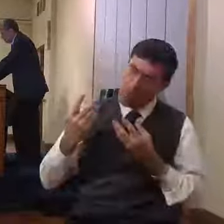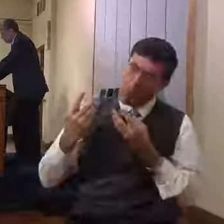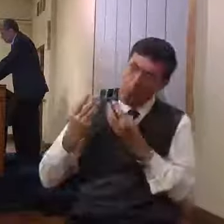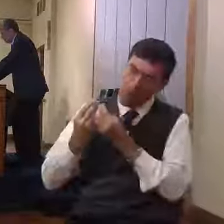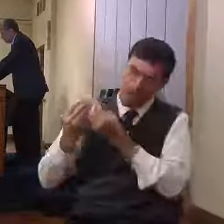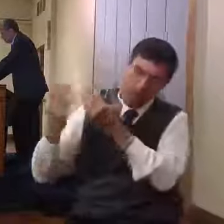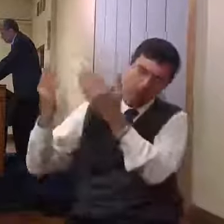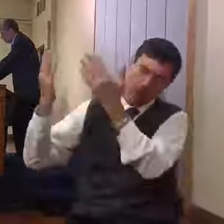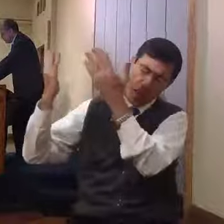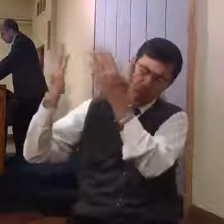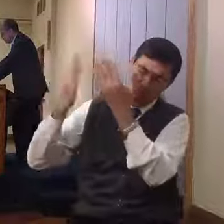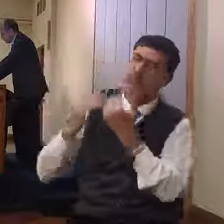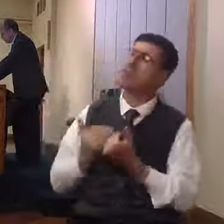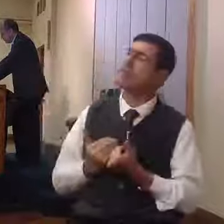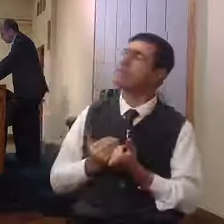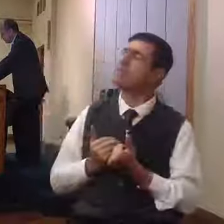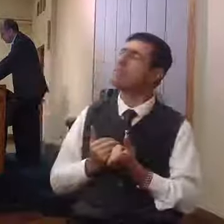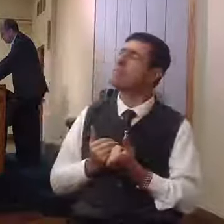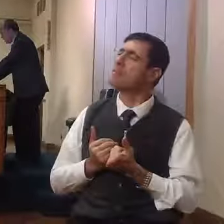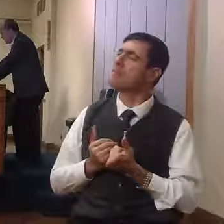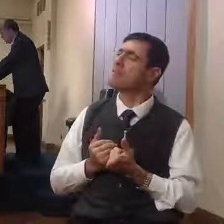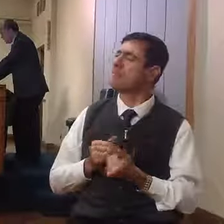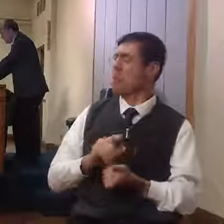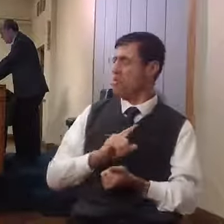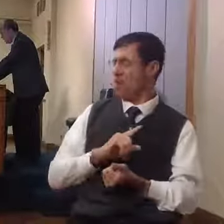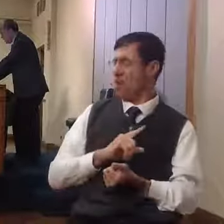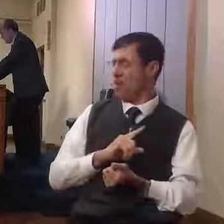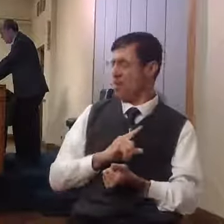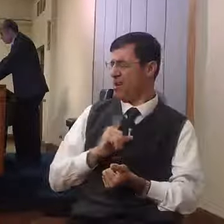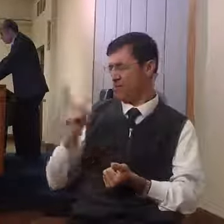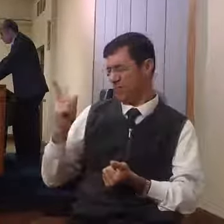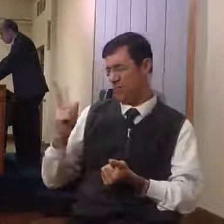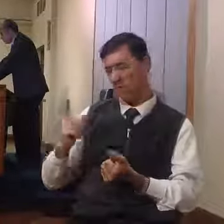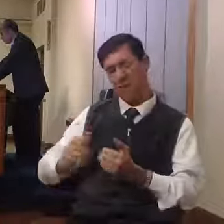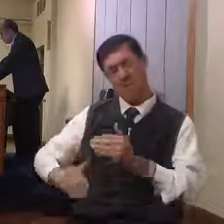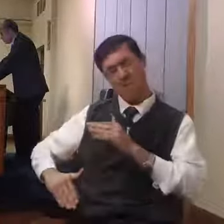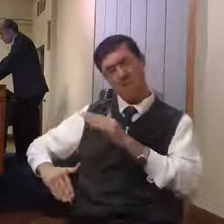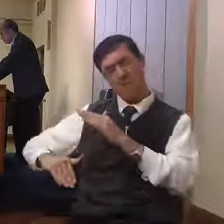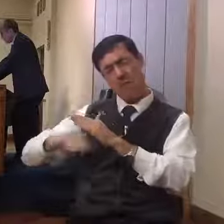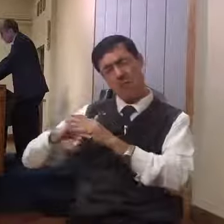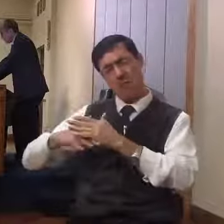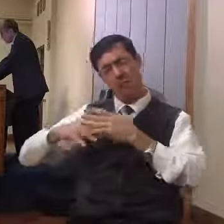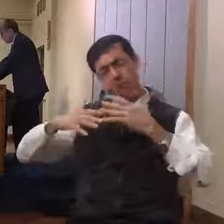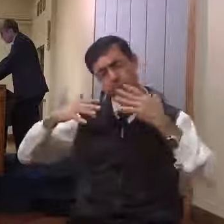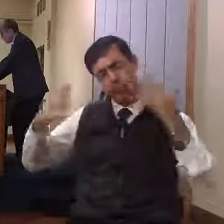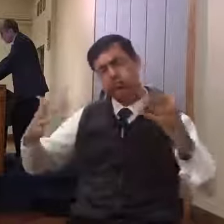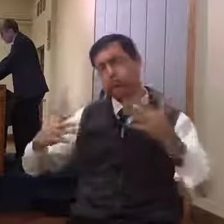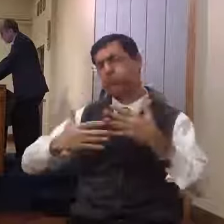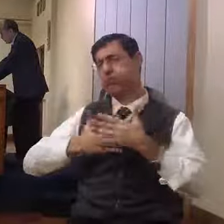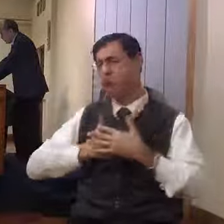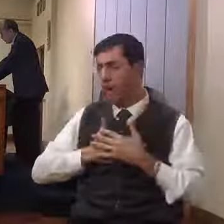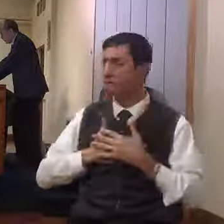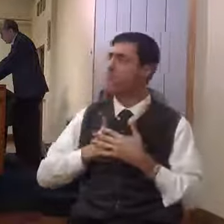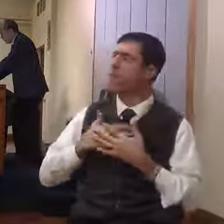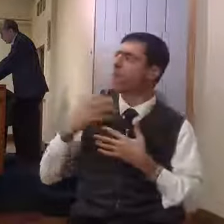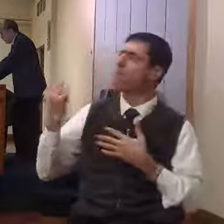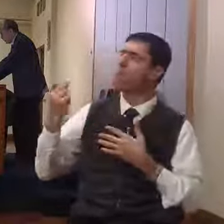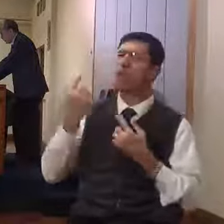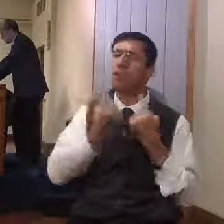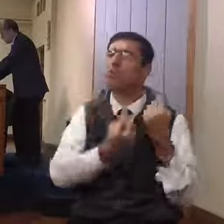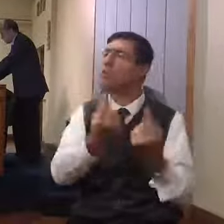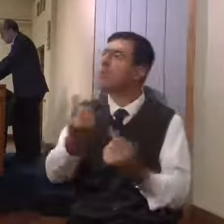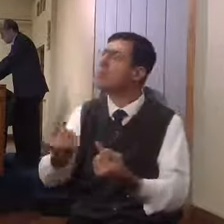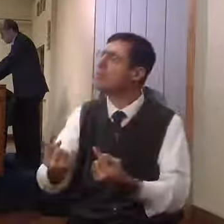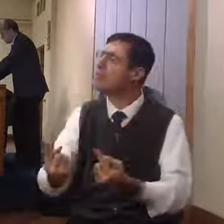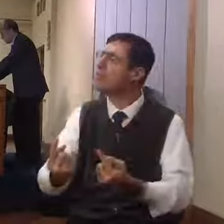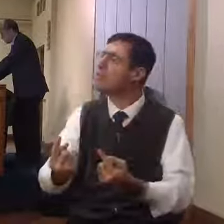Given to us because of thy immense love towards each one of us. O Lord, we pray that Thou will give